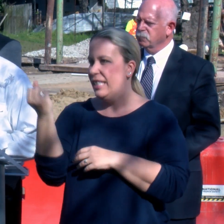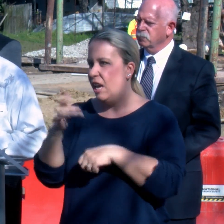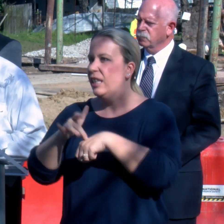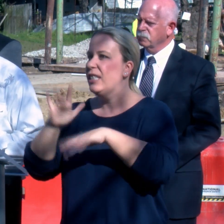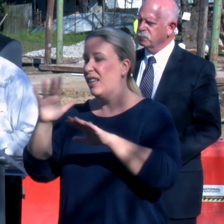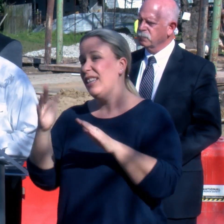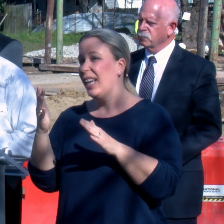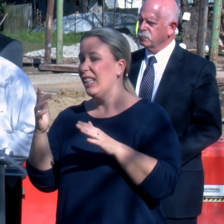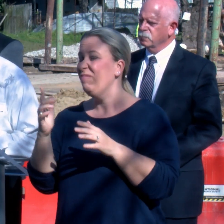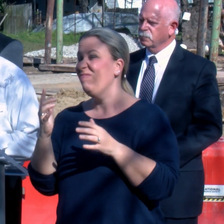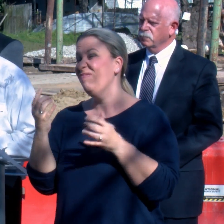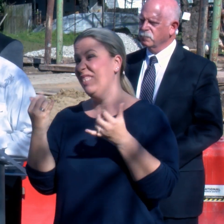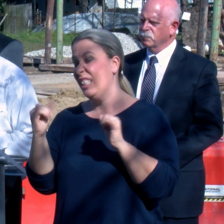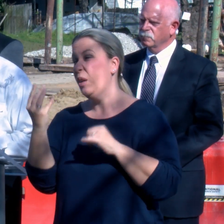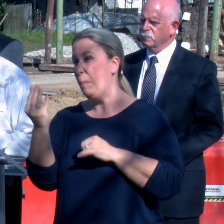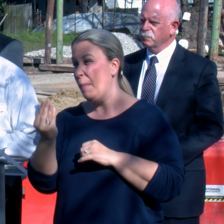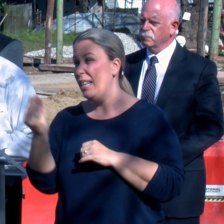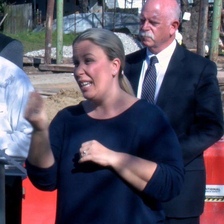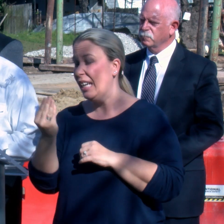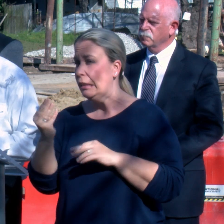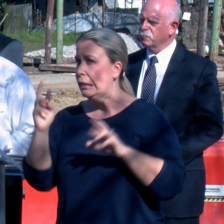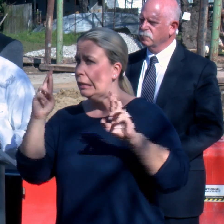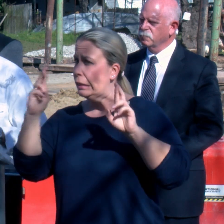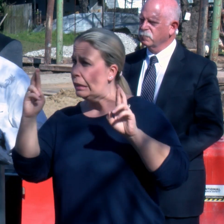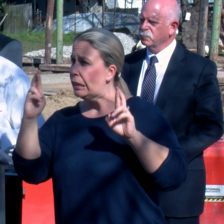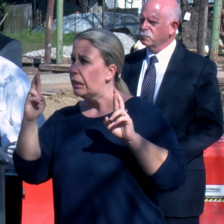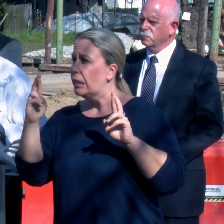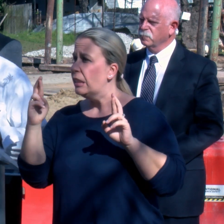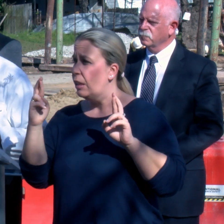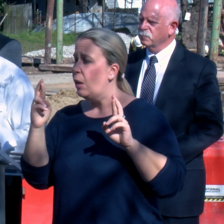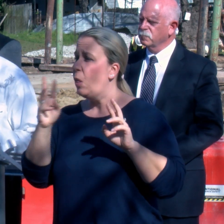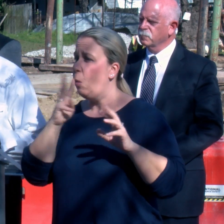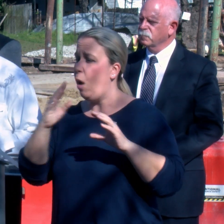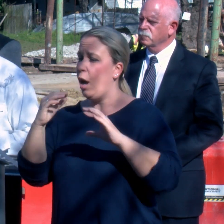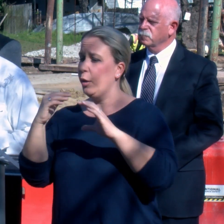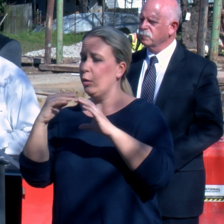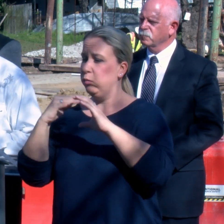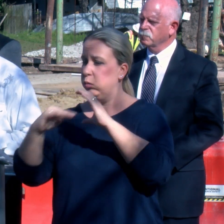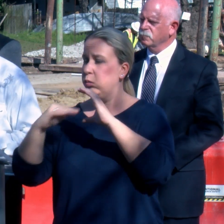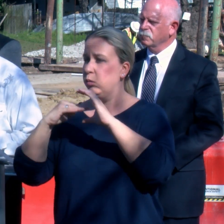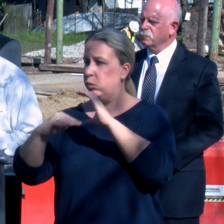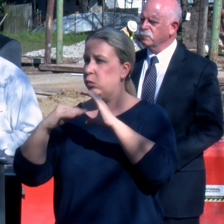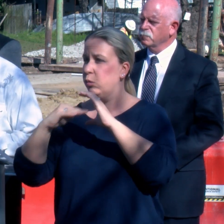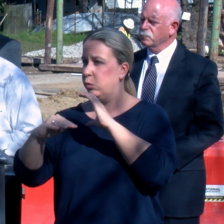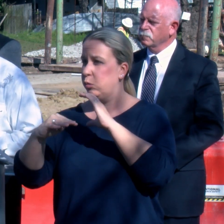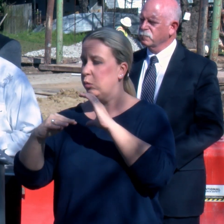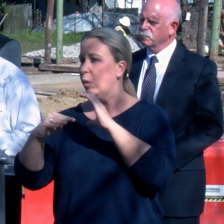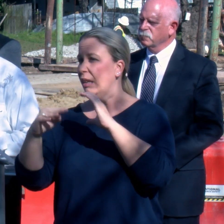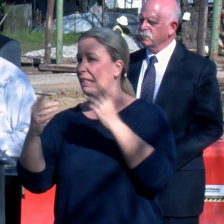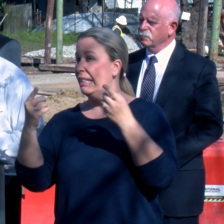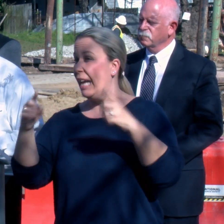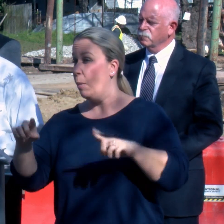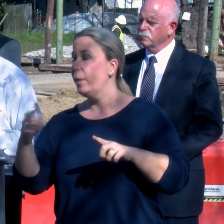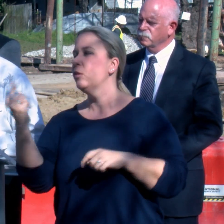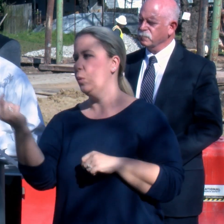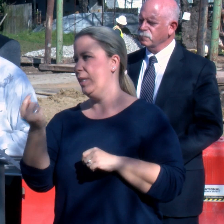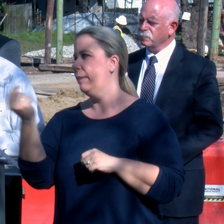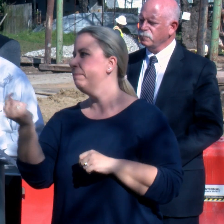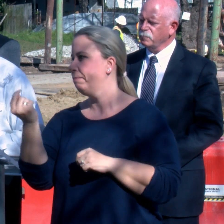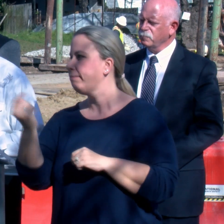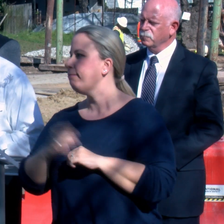on Monday, and then we expect for the water to be flowing through this line again sometime on